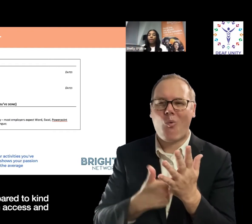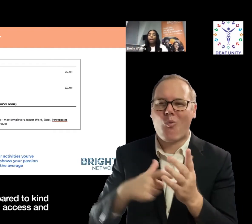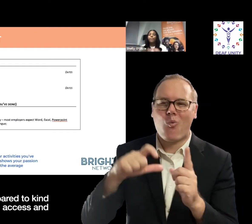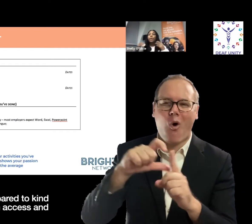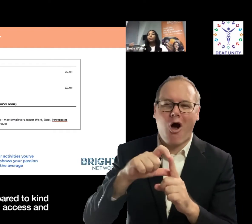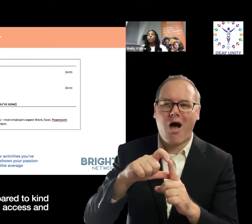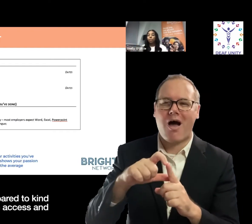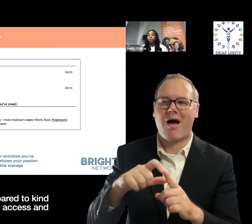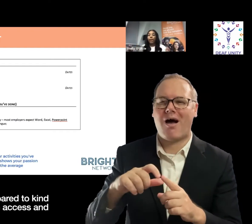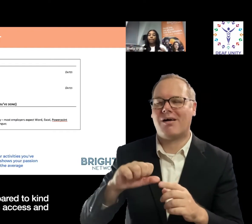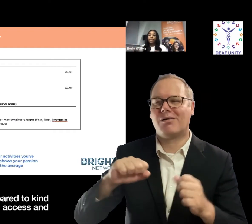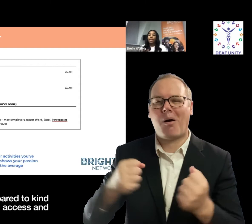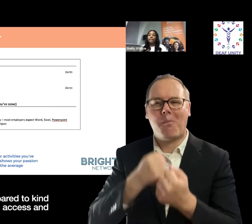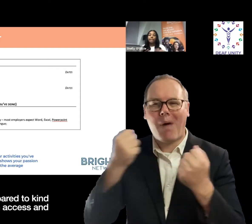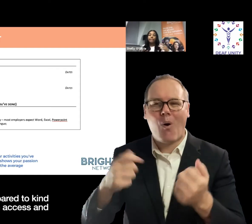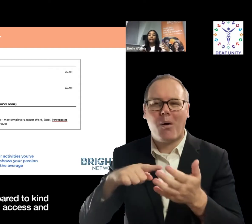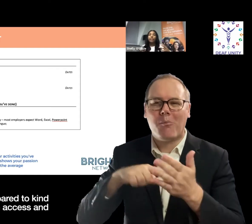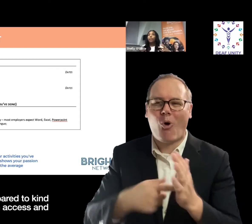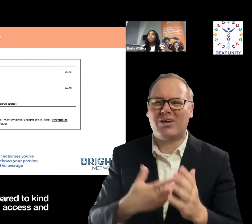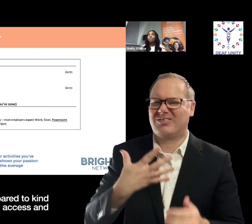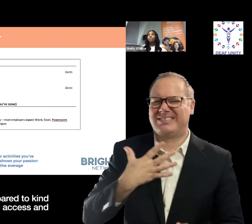quo. Most people